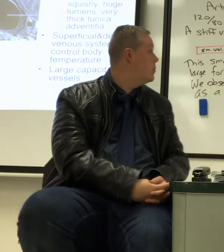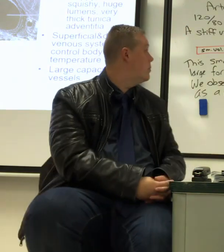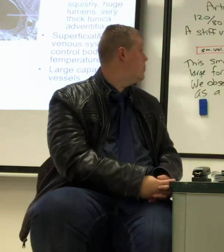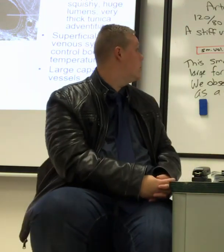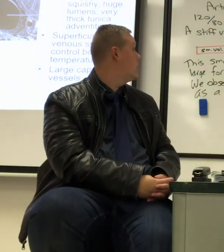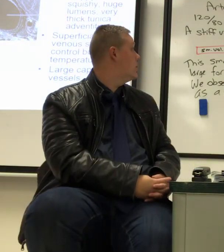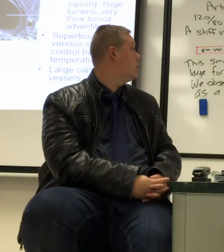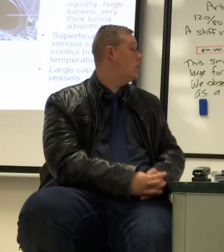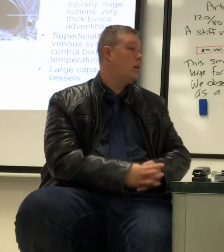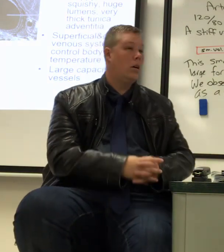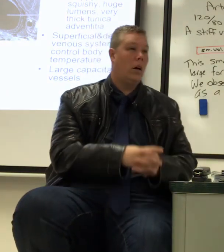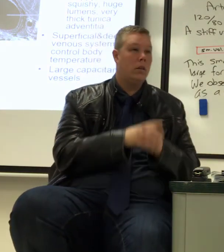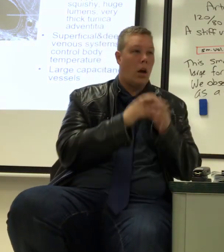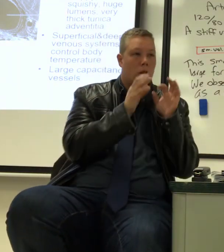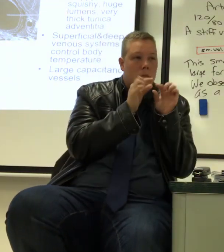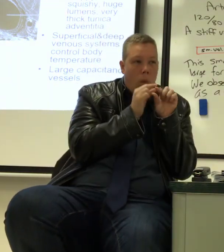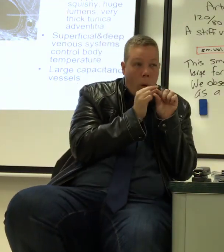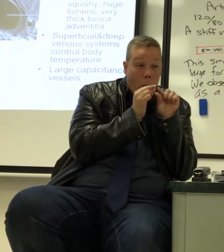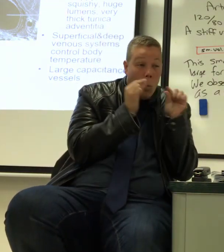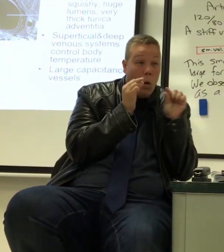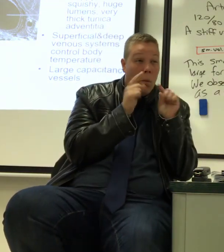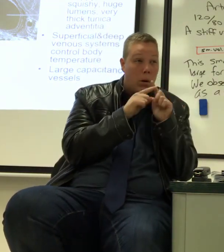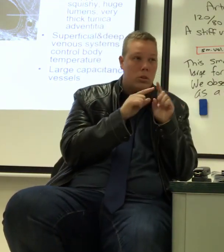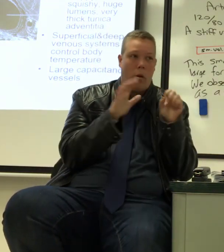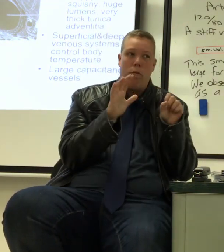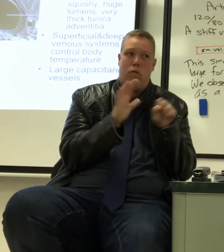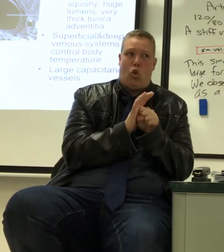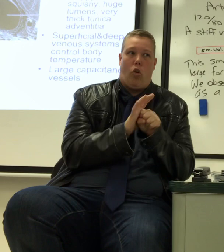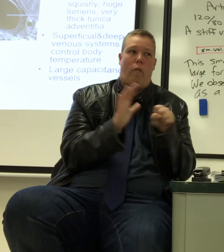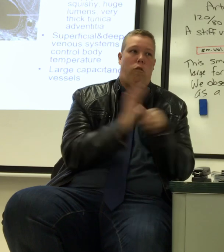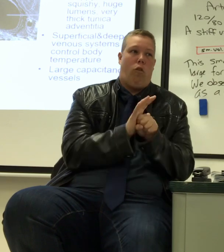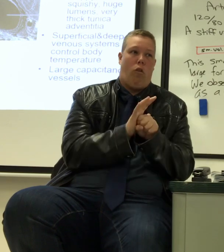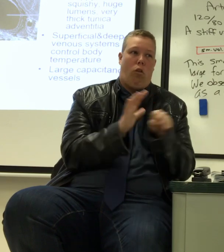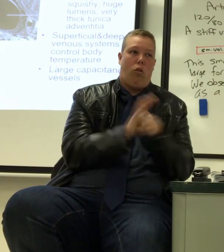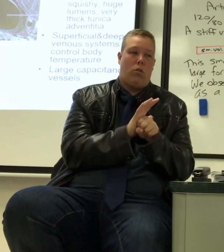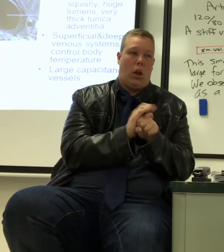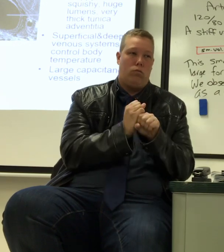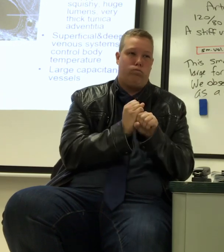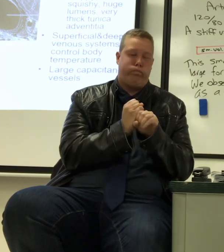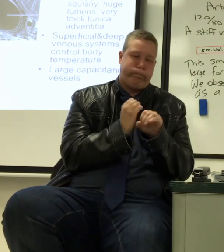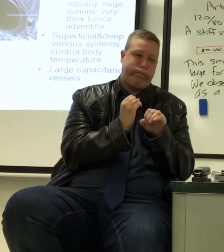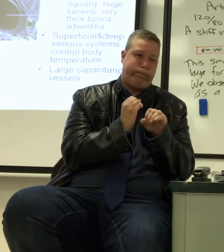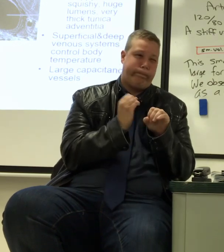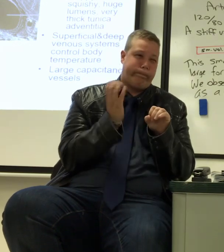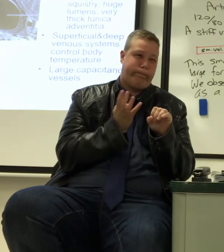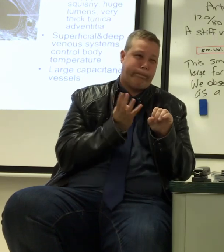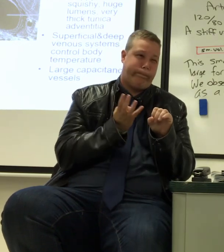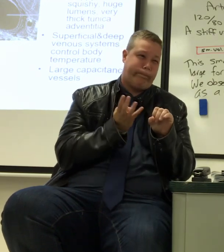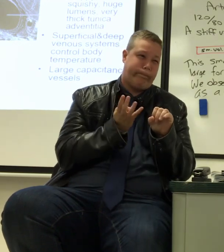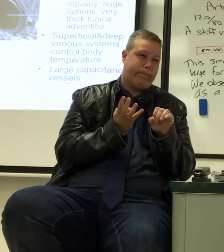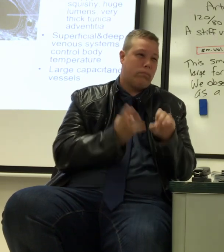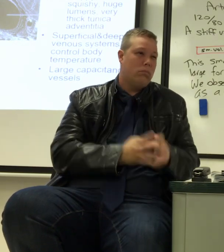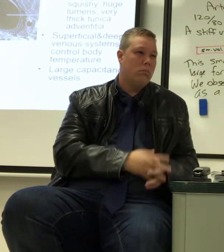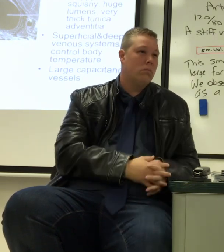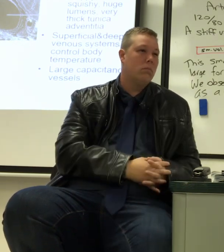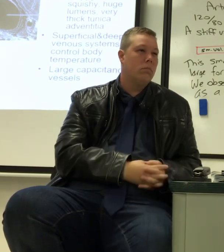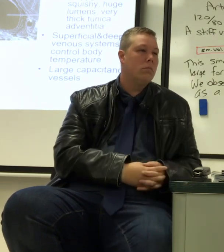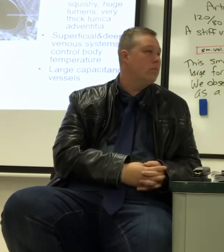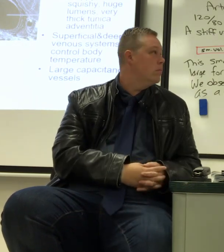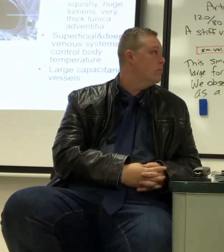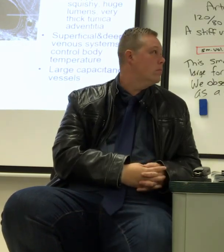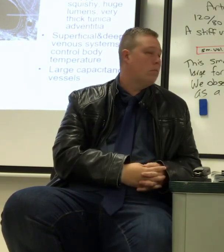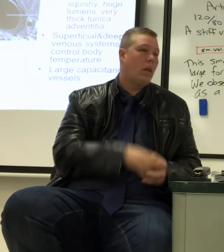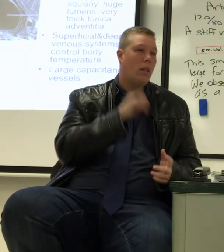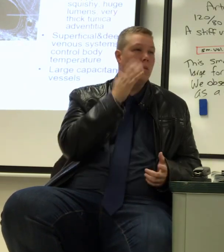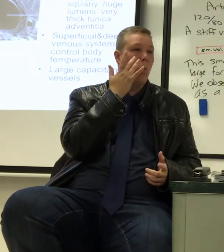small volume, but it's really full. The artery is at full capacity there. So that's